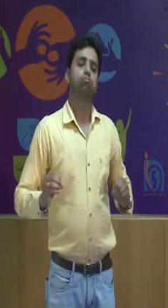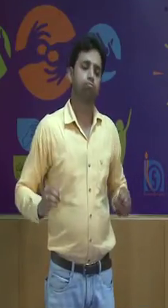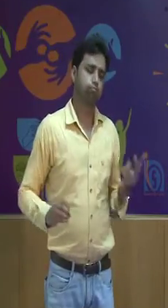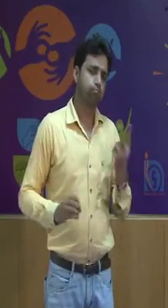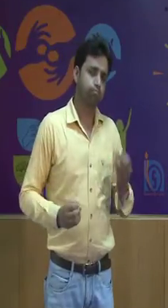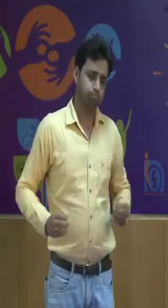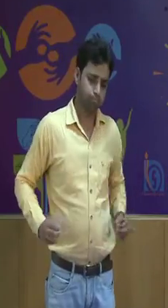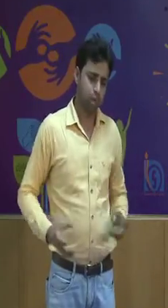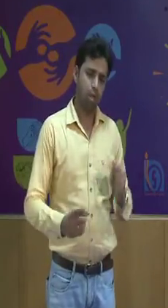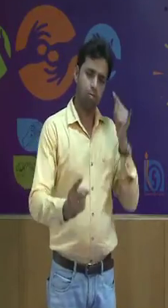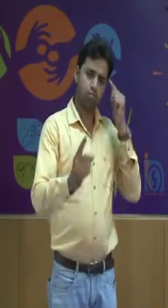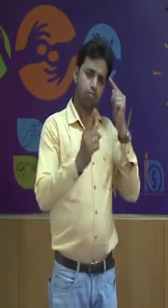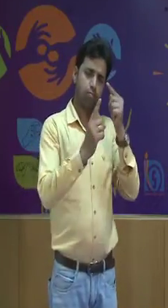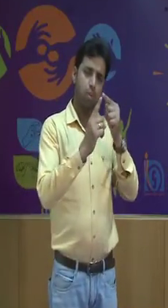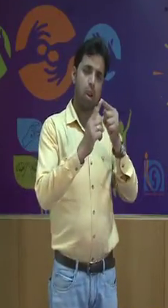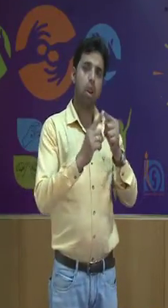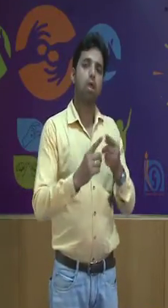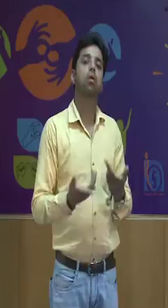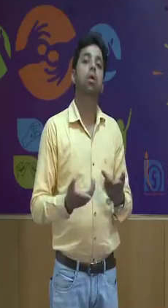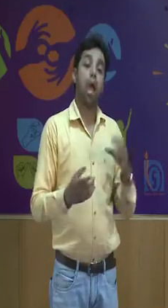started to believe in the caste system.